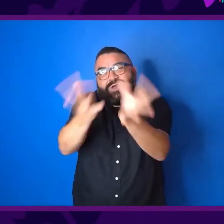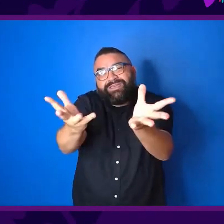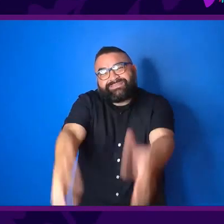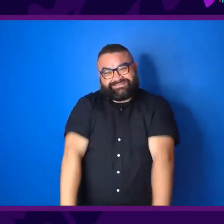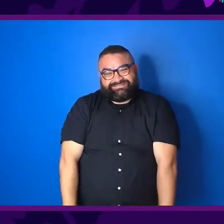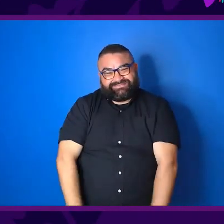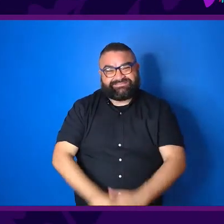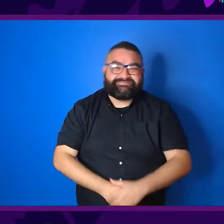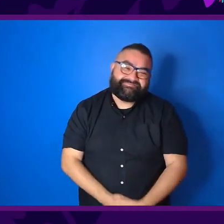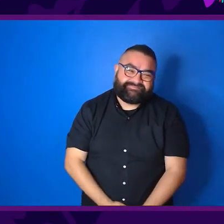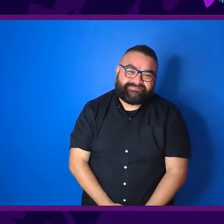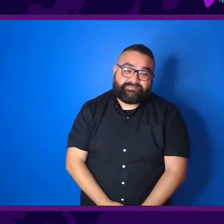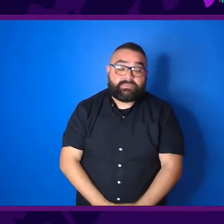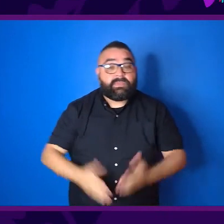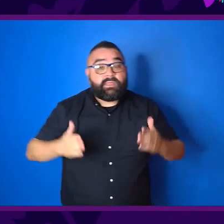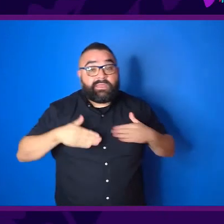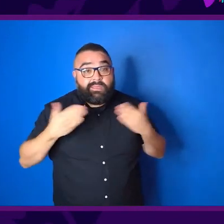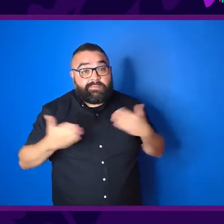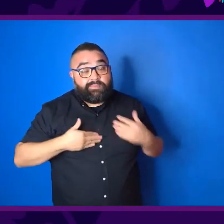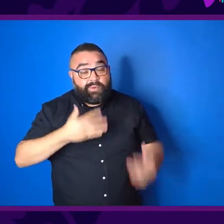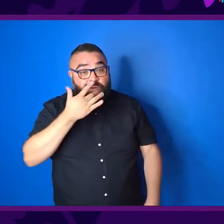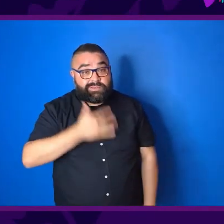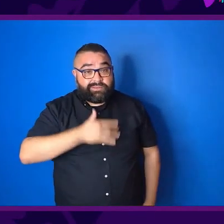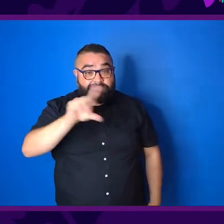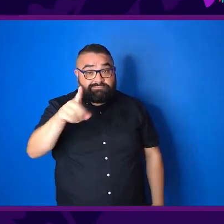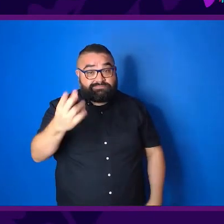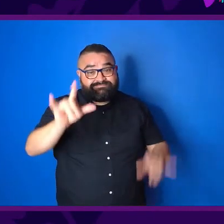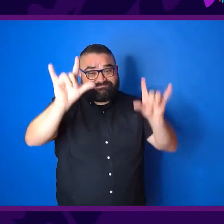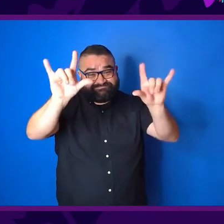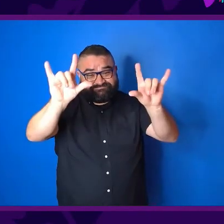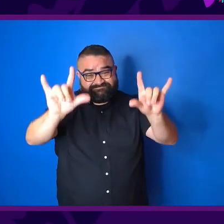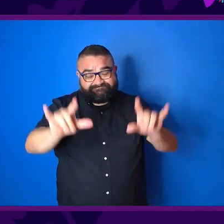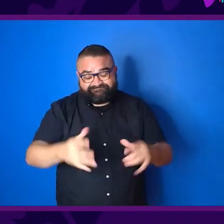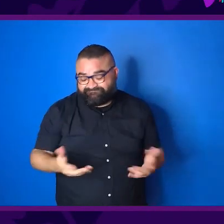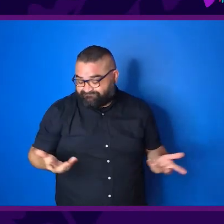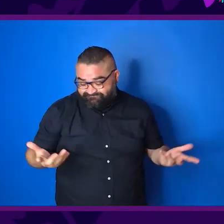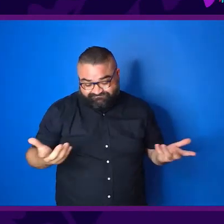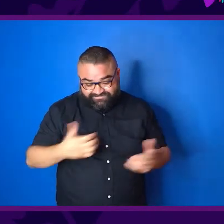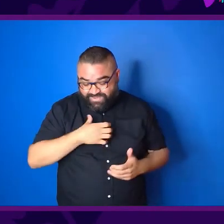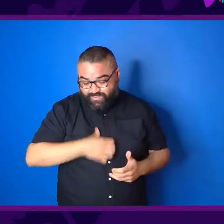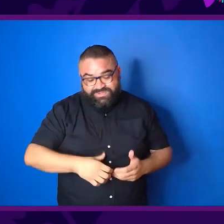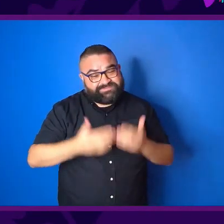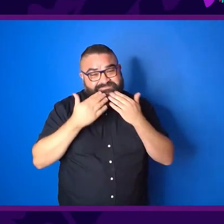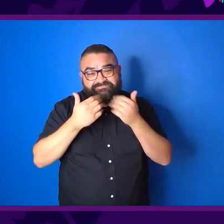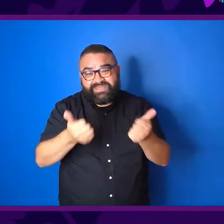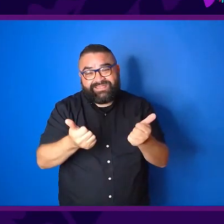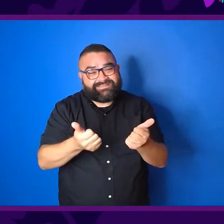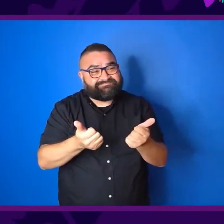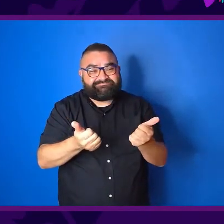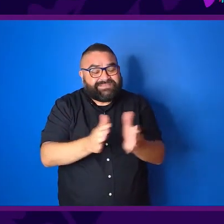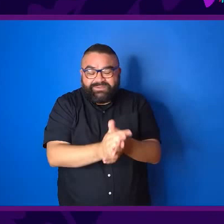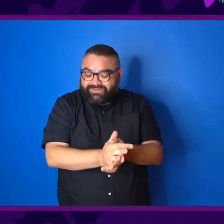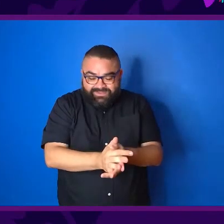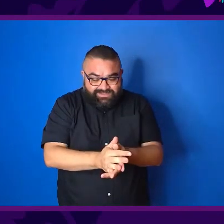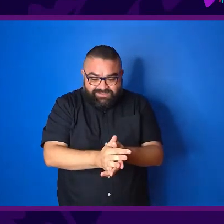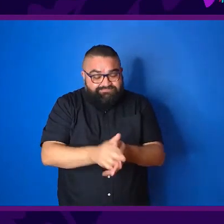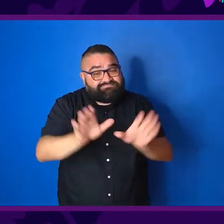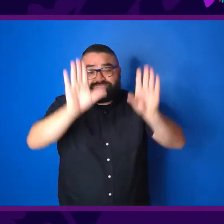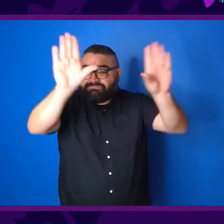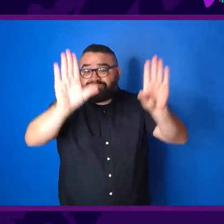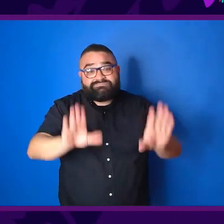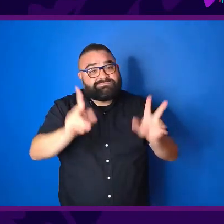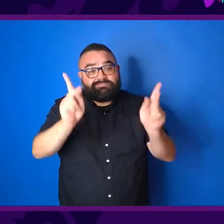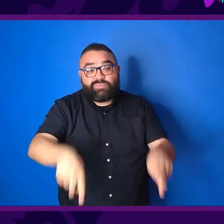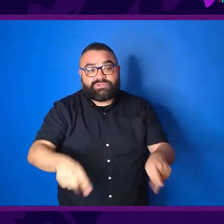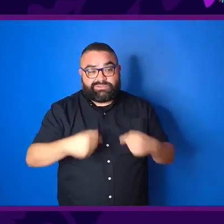Happy birthday, Dolores. I love you. I just wanted to wish you the best. You're an amazing person, and I will not cut my hair or